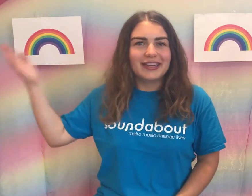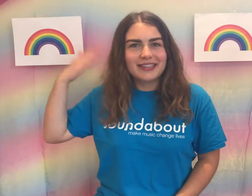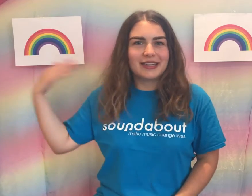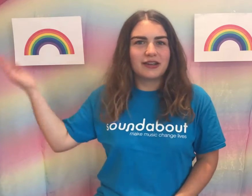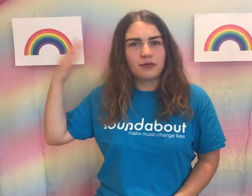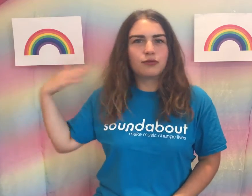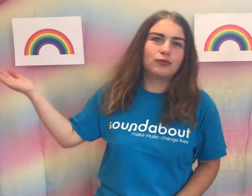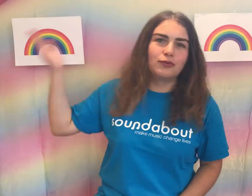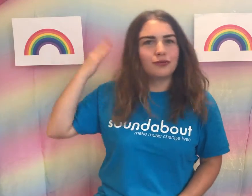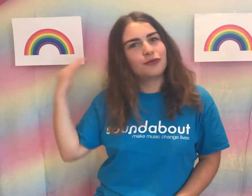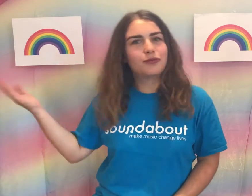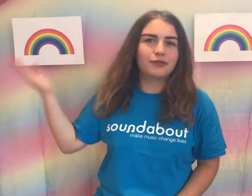wind,